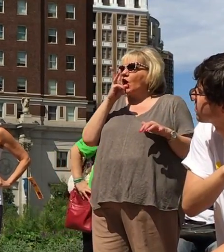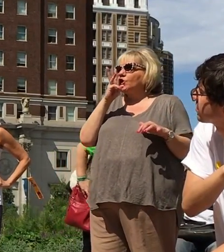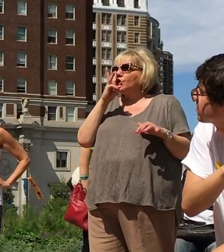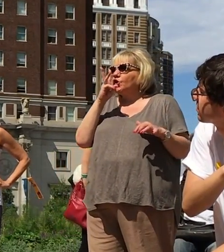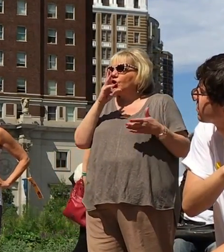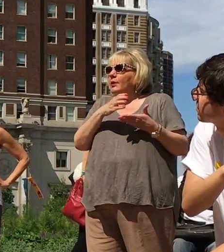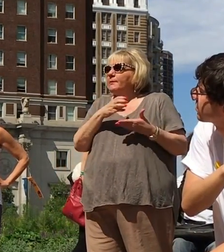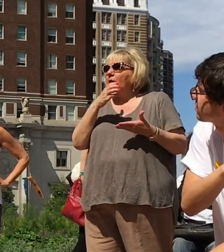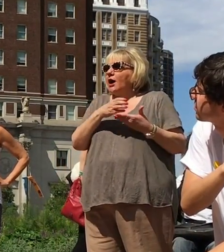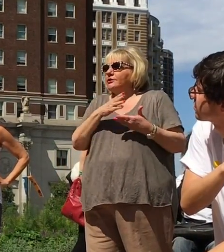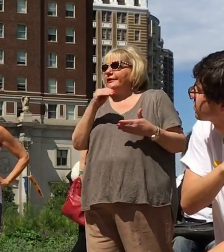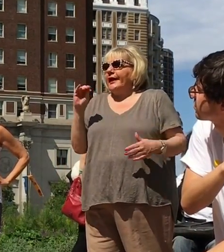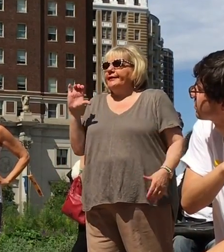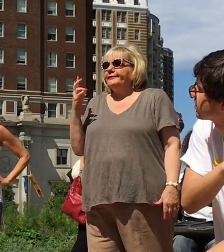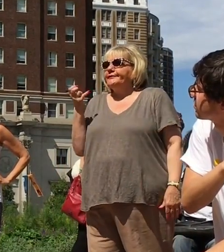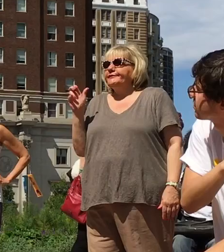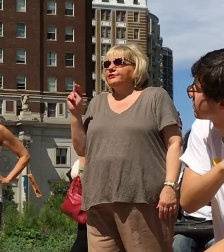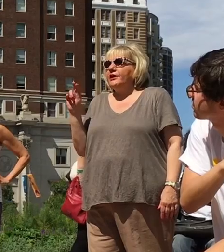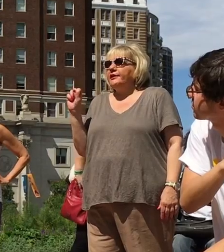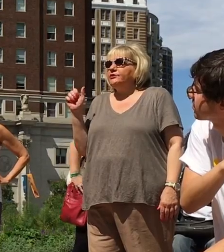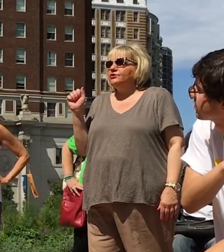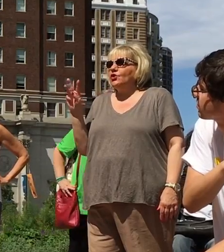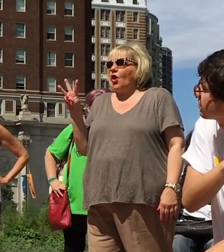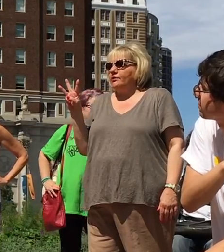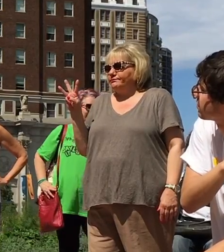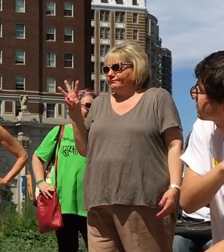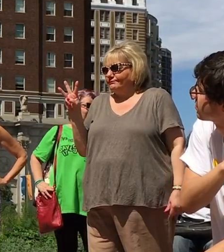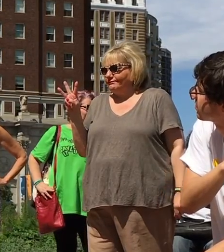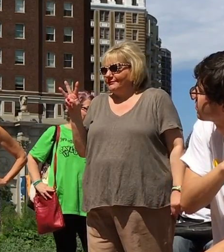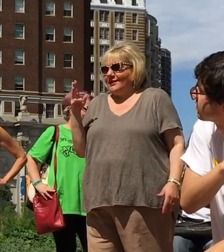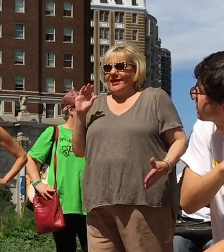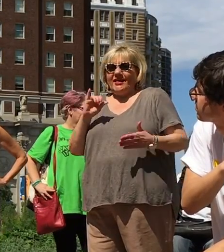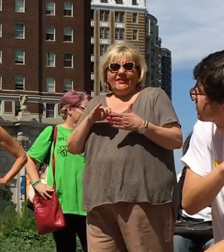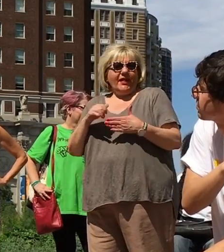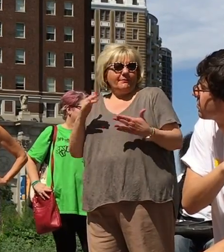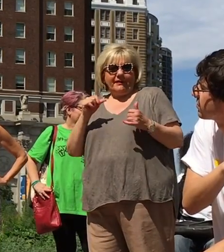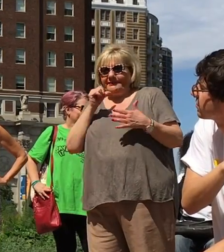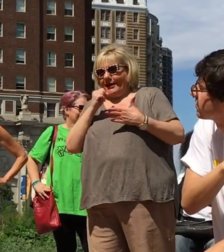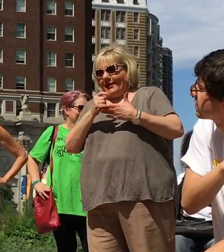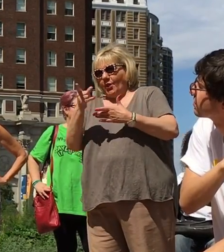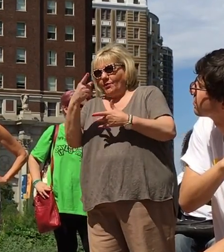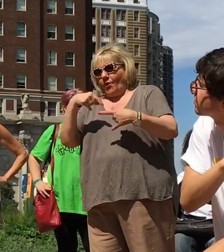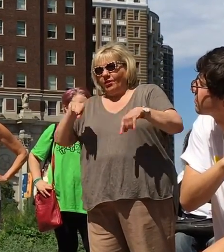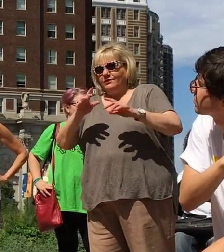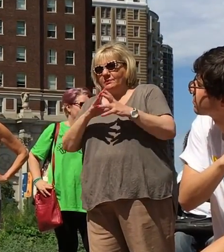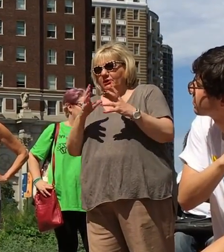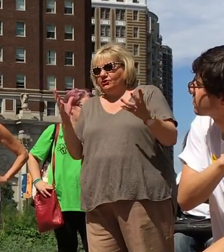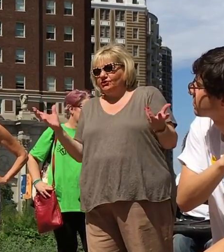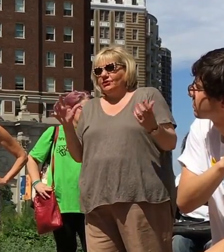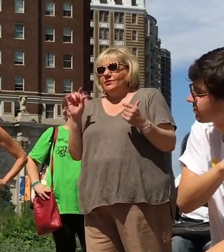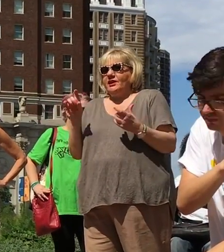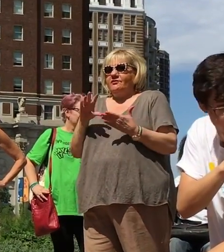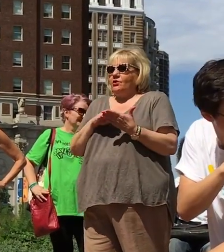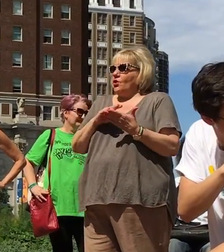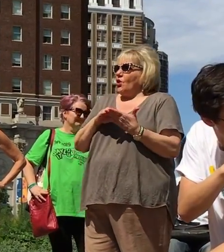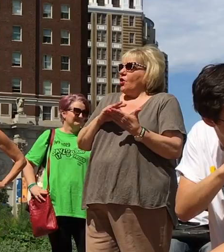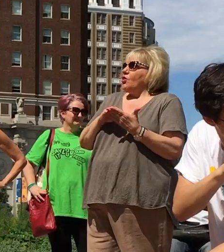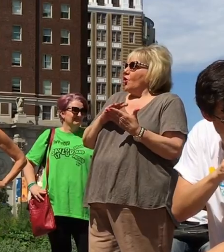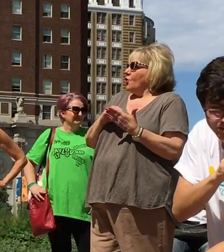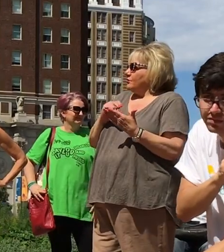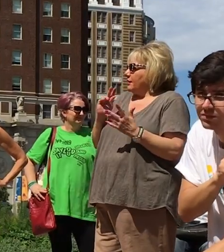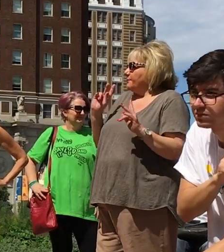chainsaws, but that's not going to help you much. And so, you know, we have to relearn how people